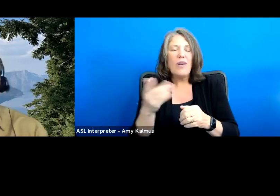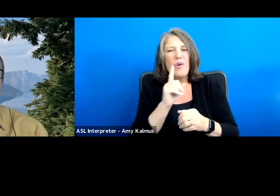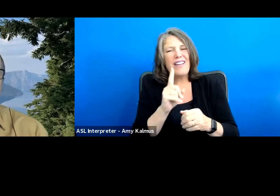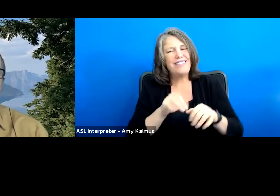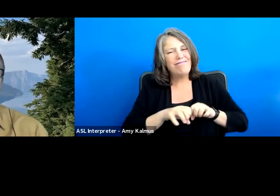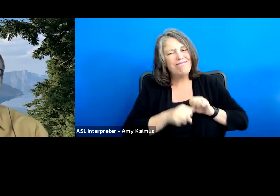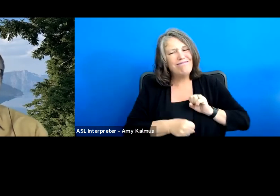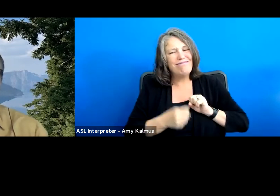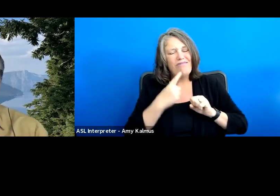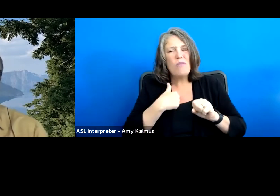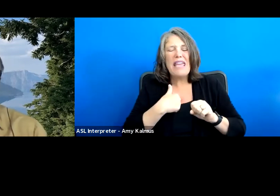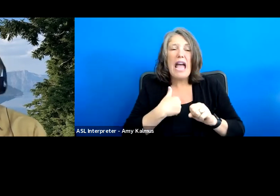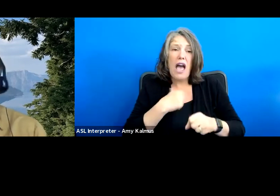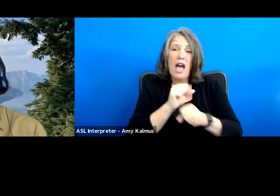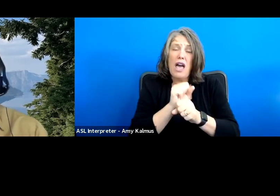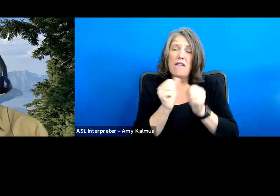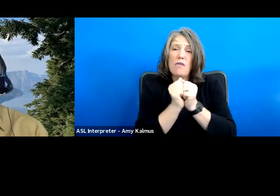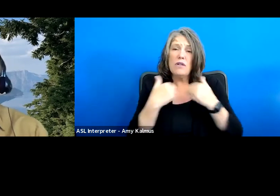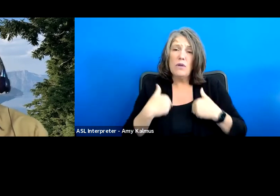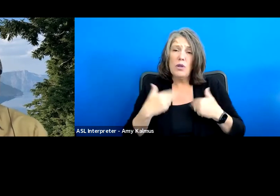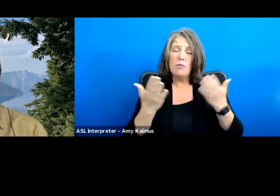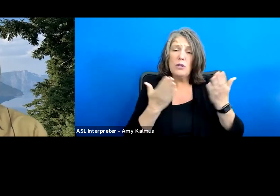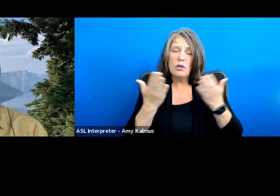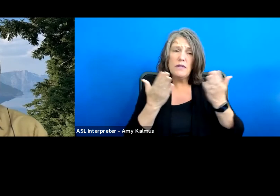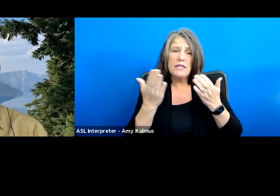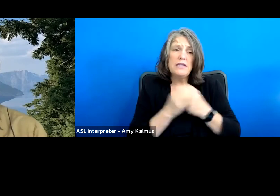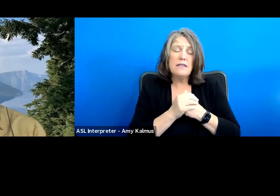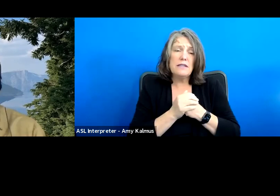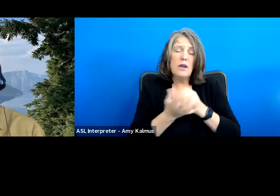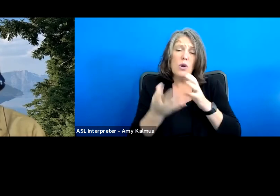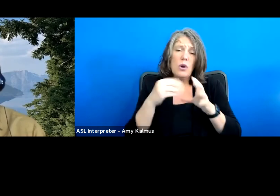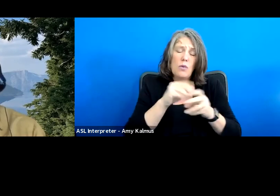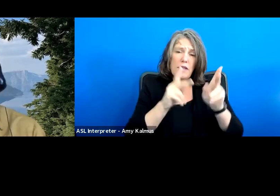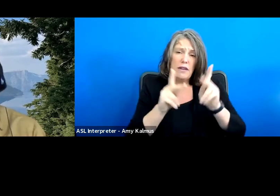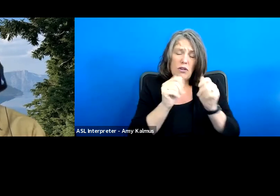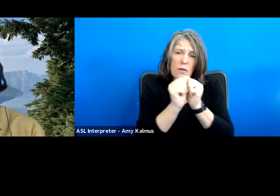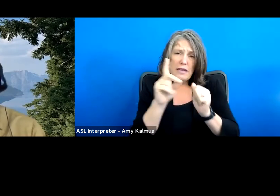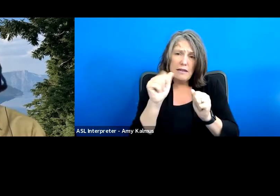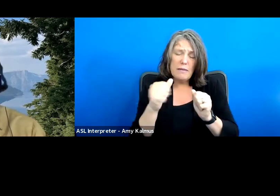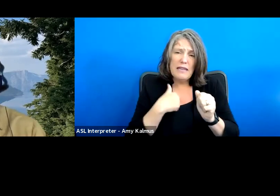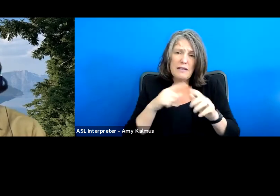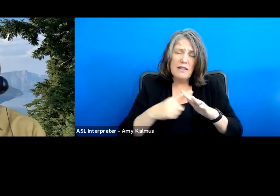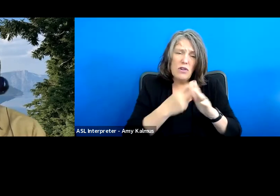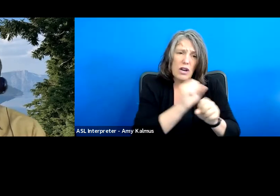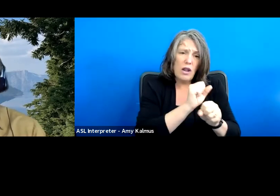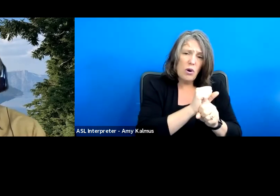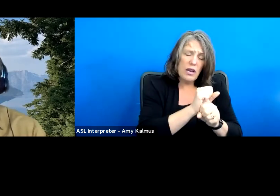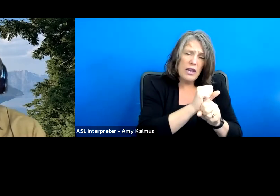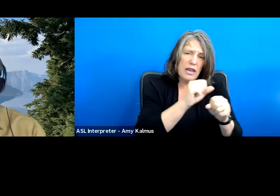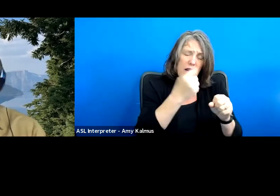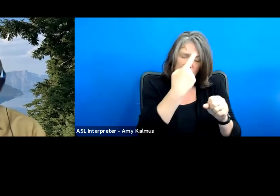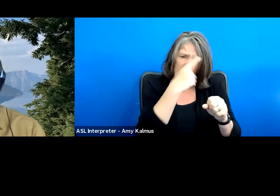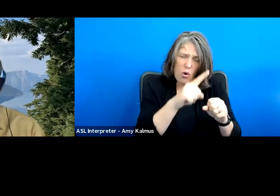me. I worked with in human services with individuals with disabilities. I started out working